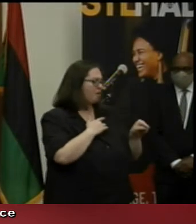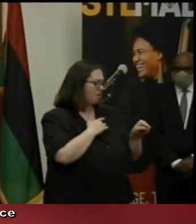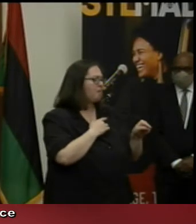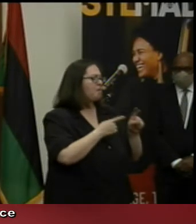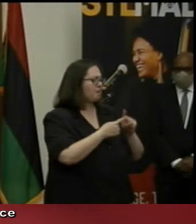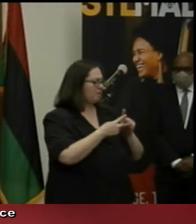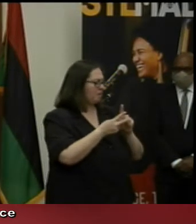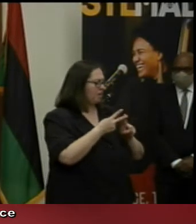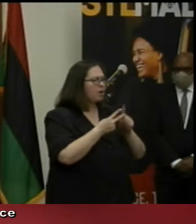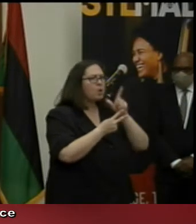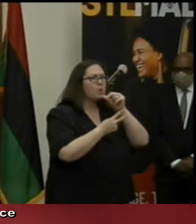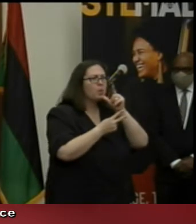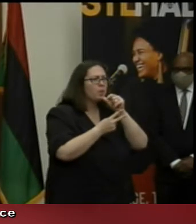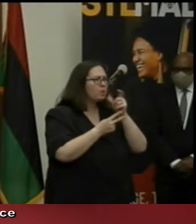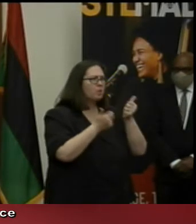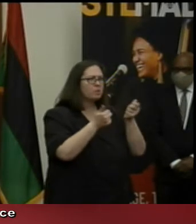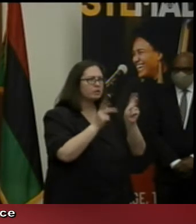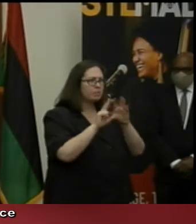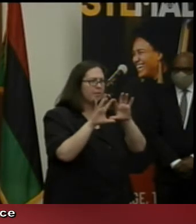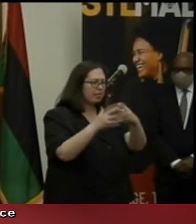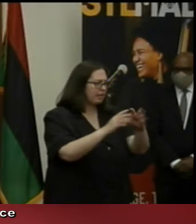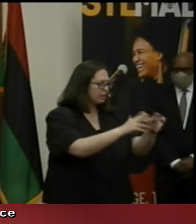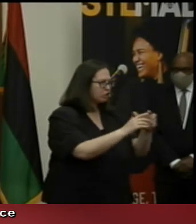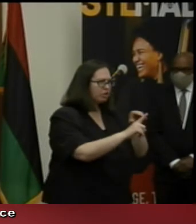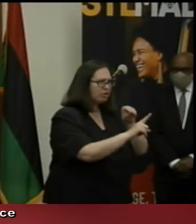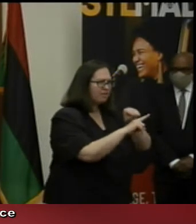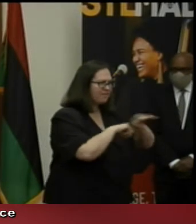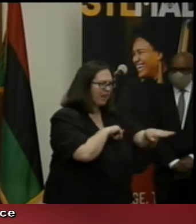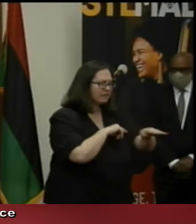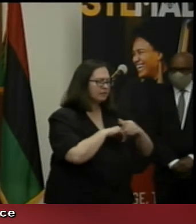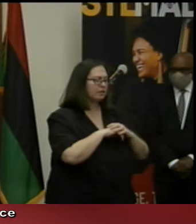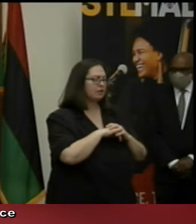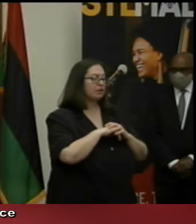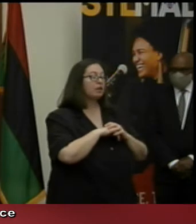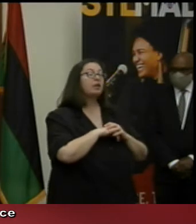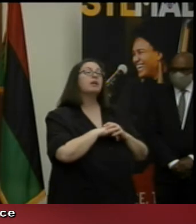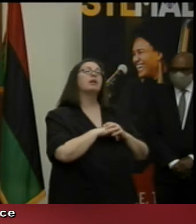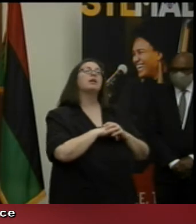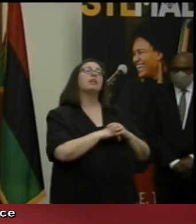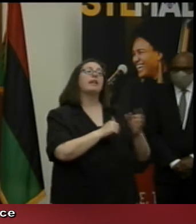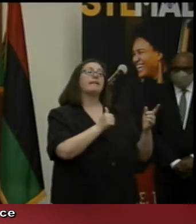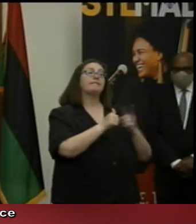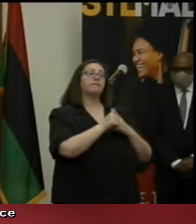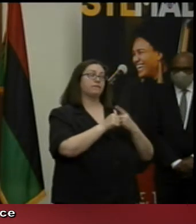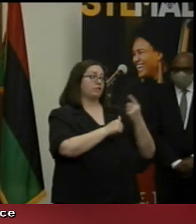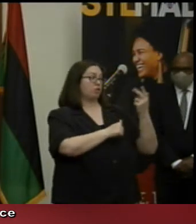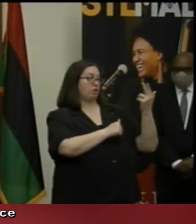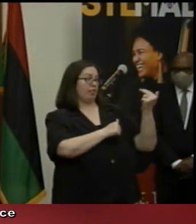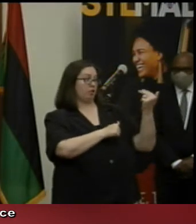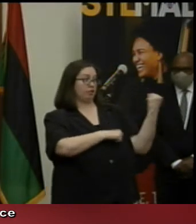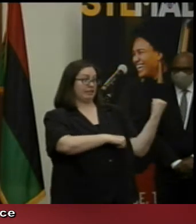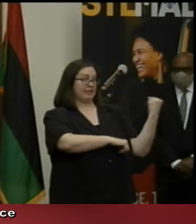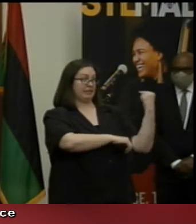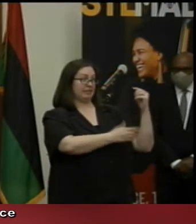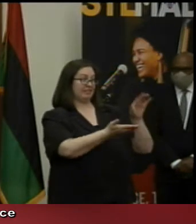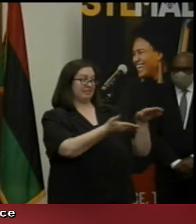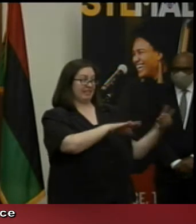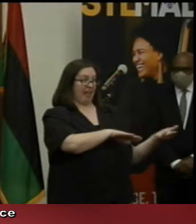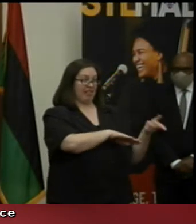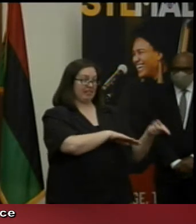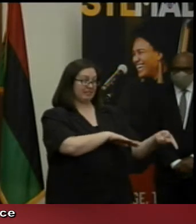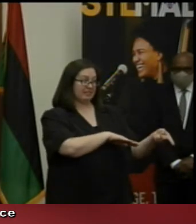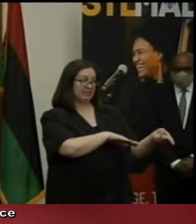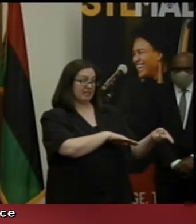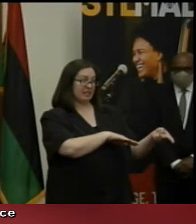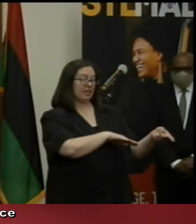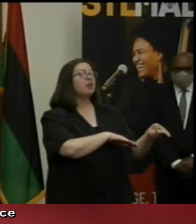impacted. As we all know, the first reported 13 deaths associated with COVID-19 were all